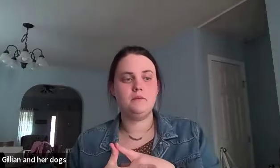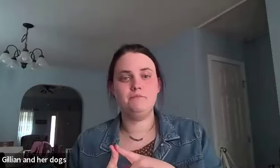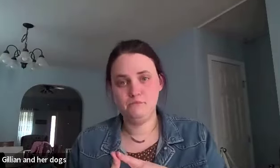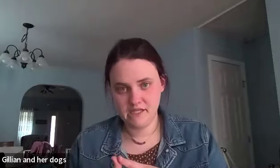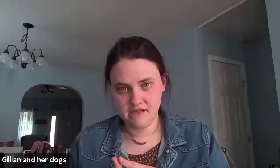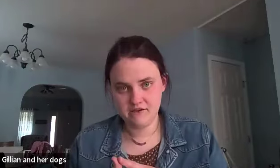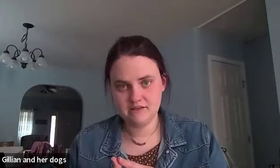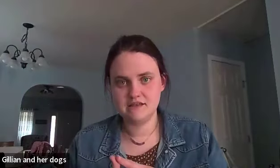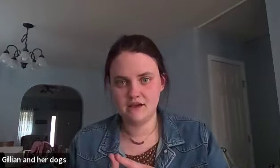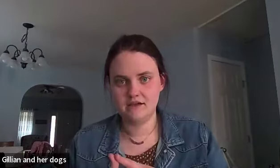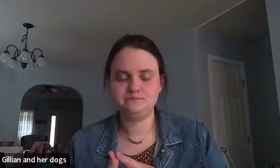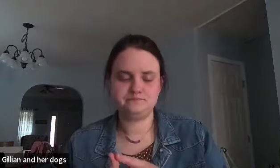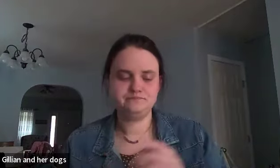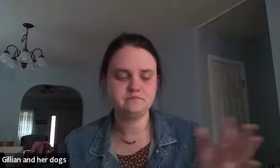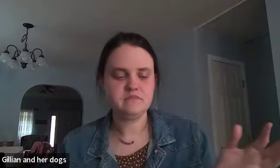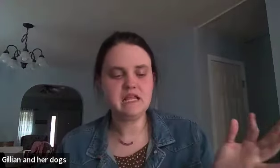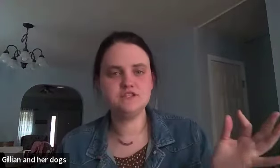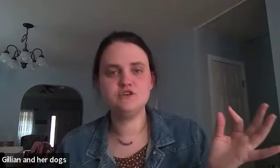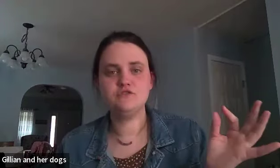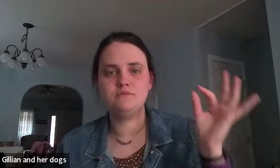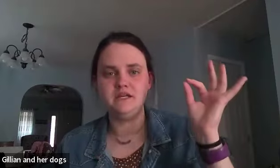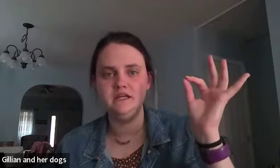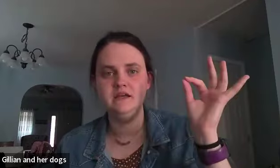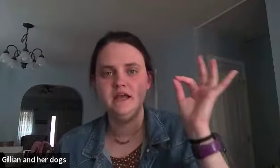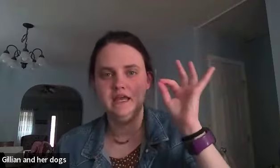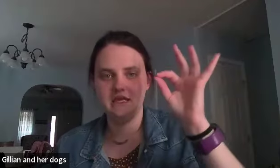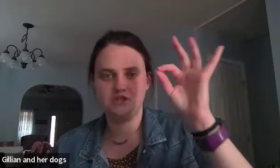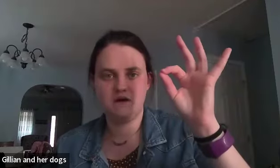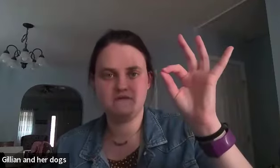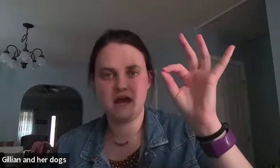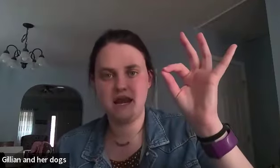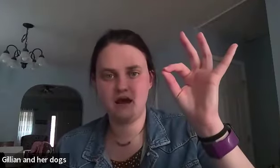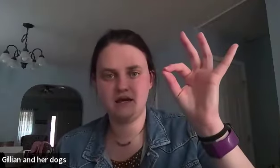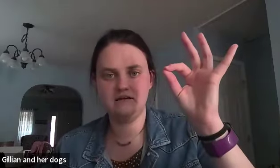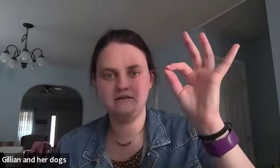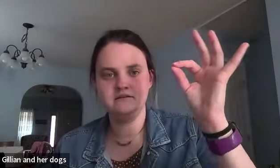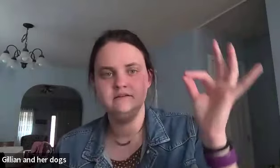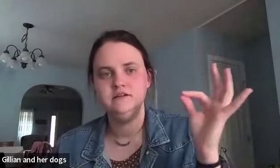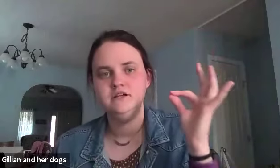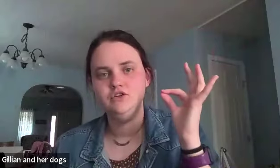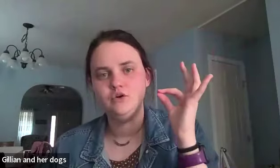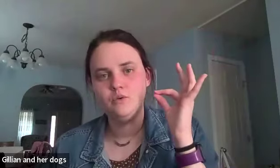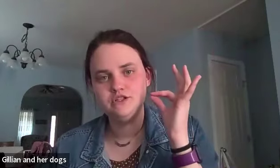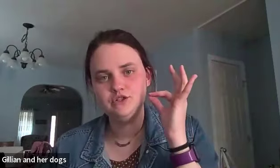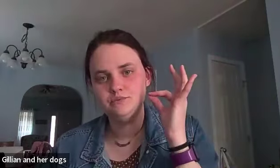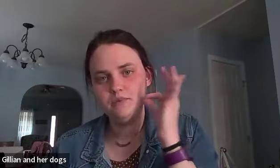our B sign. And so for B, it's you have that nine. You're going to